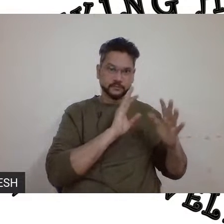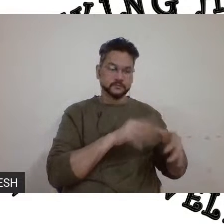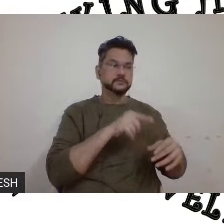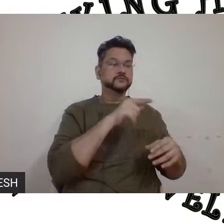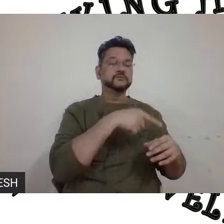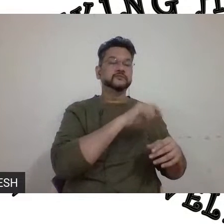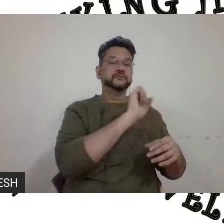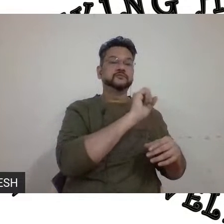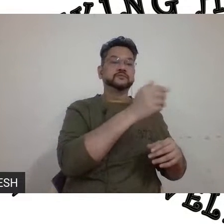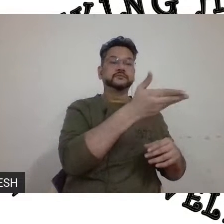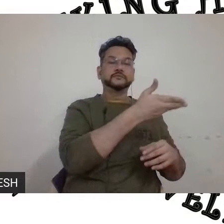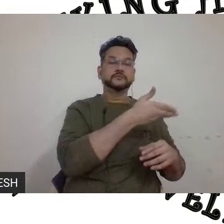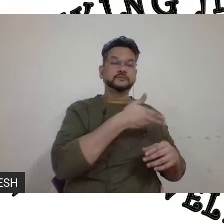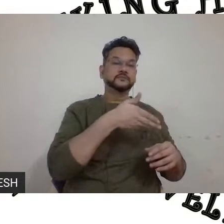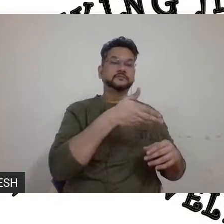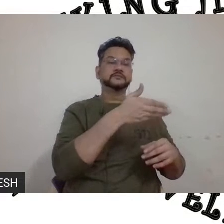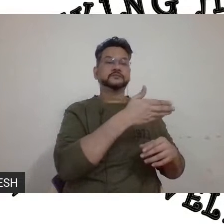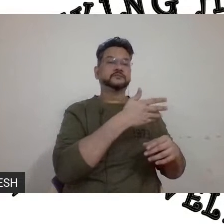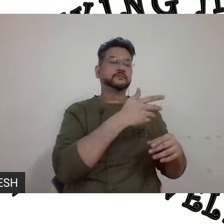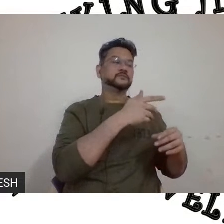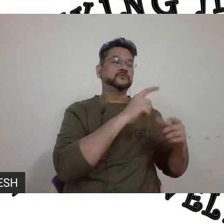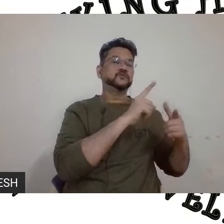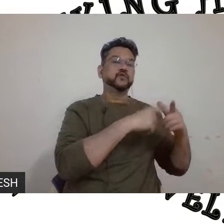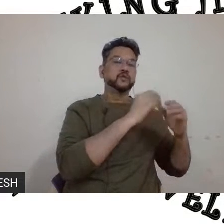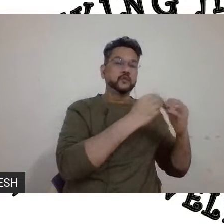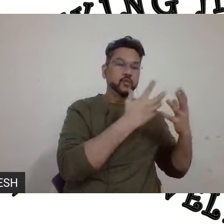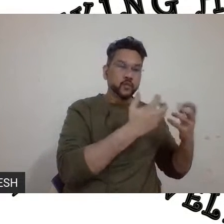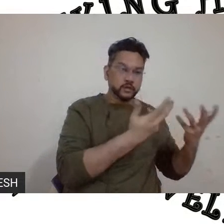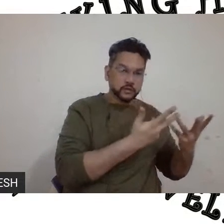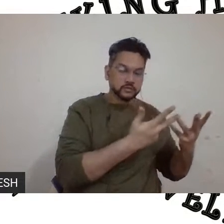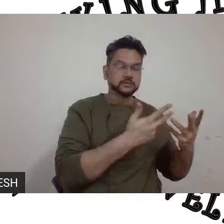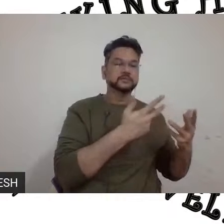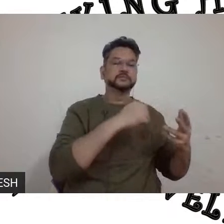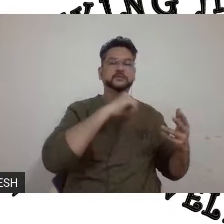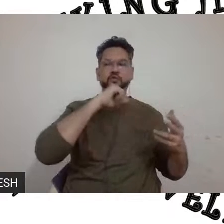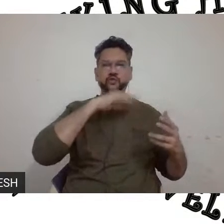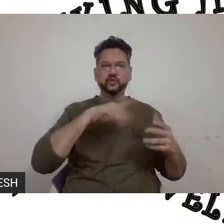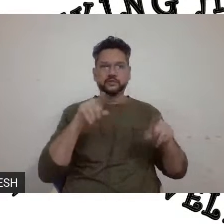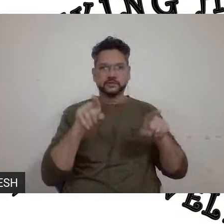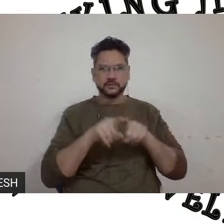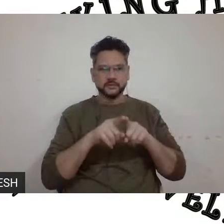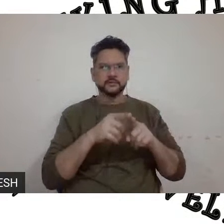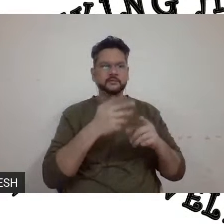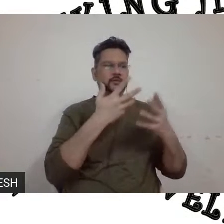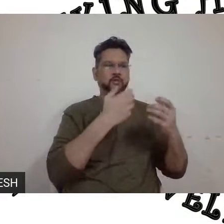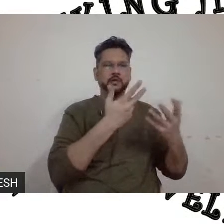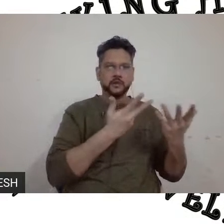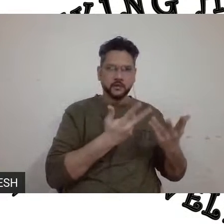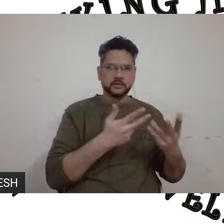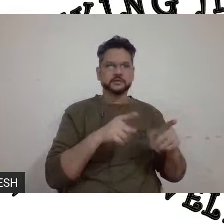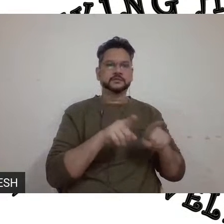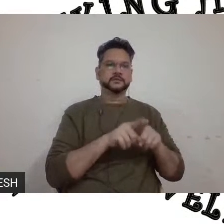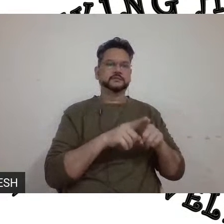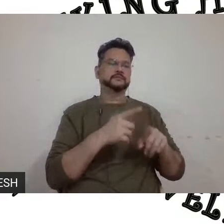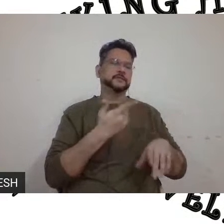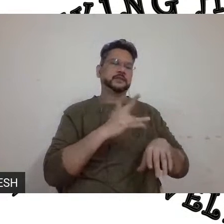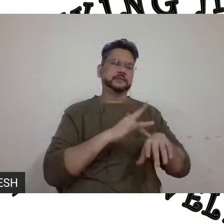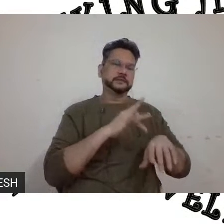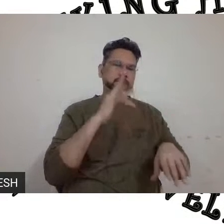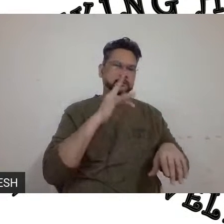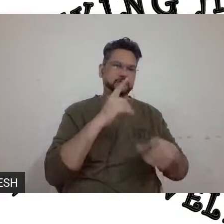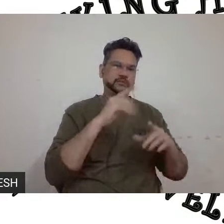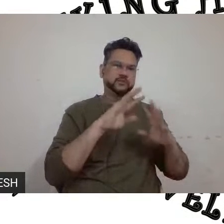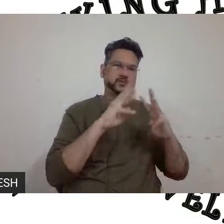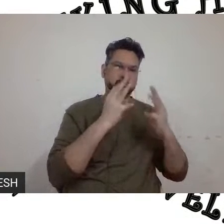terms of not only for the organization but also for the youth. We conduct a lot of sensitization workshops, we do role mapping,